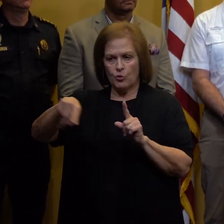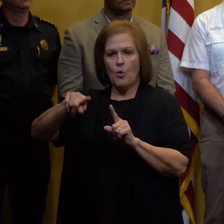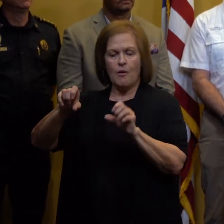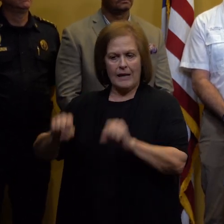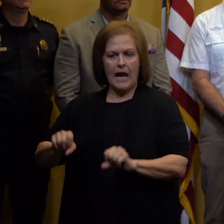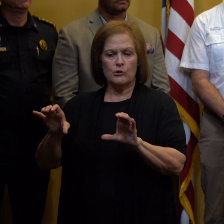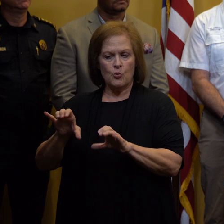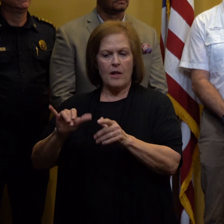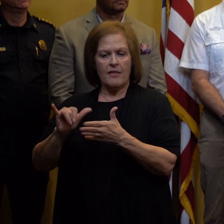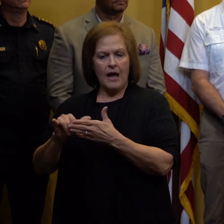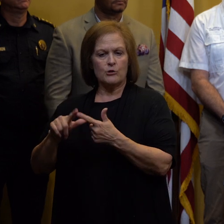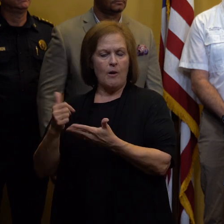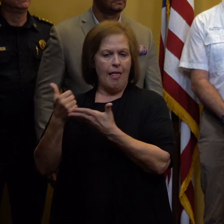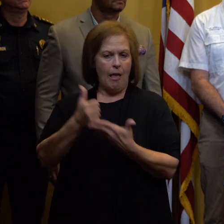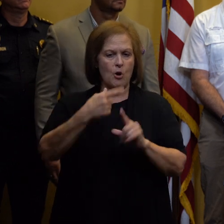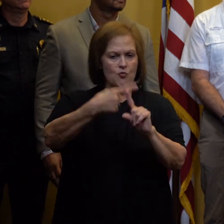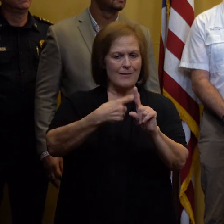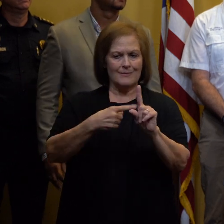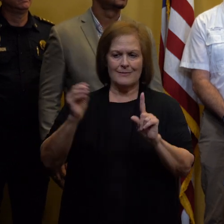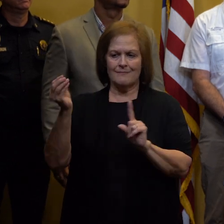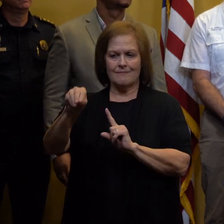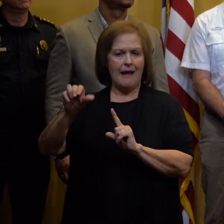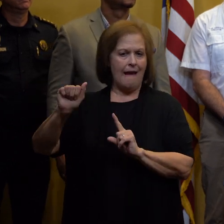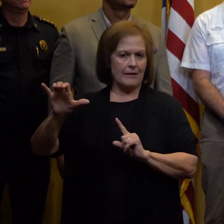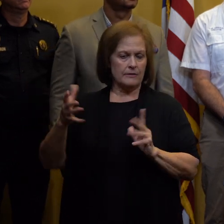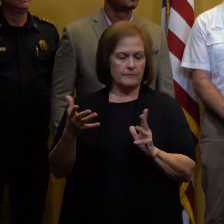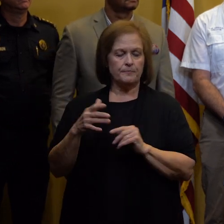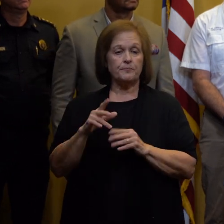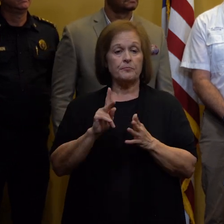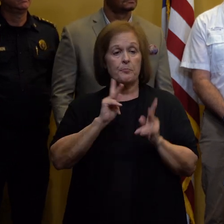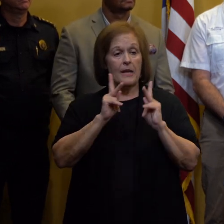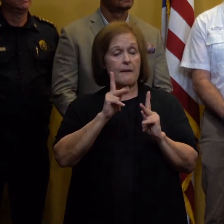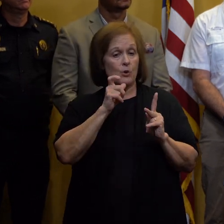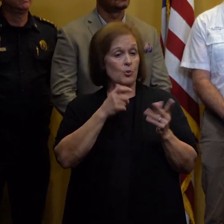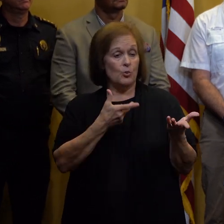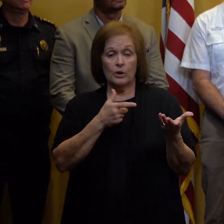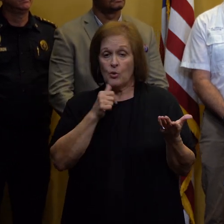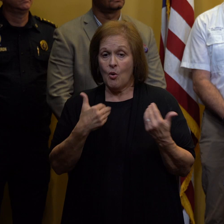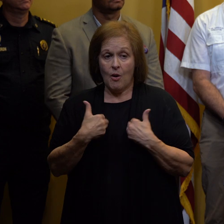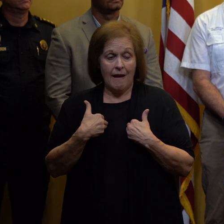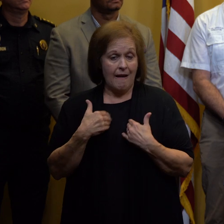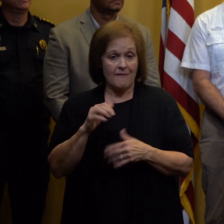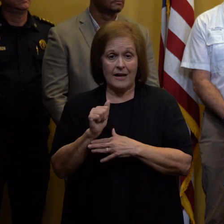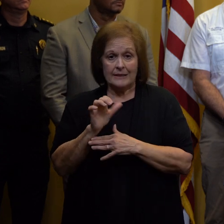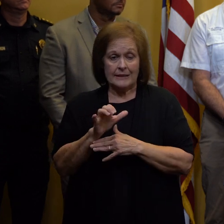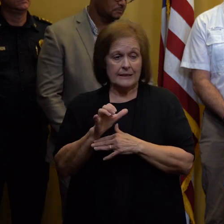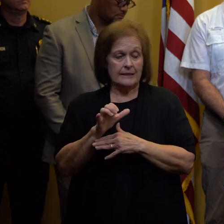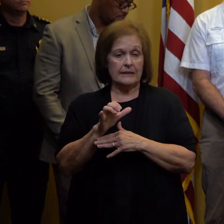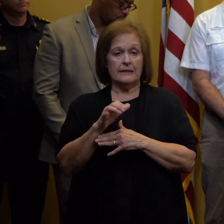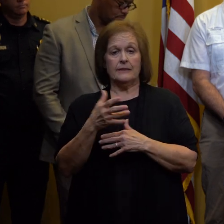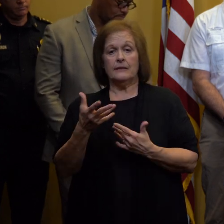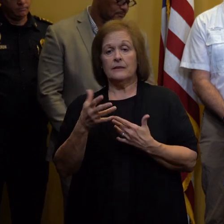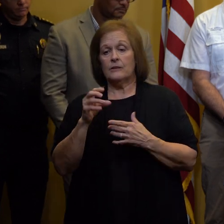protect your renters. We encourage folks who are energy insecure, who maybe don't have access to regular AC,